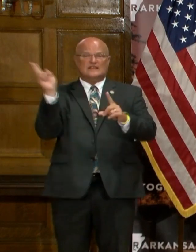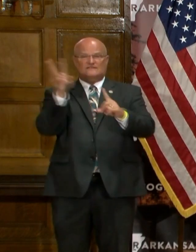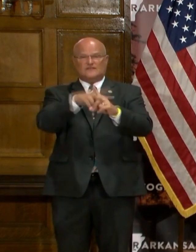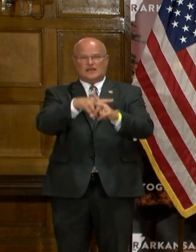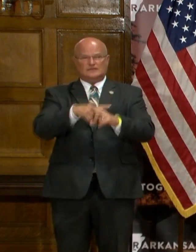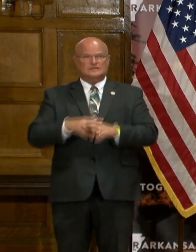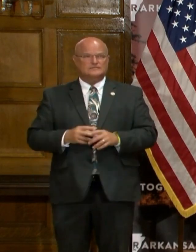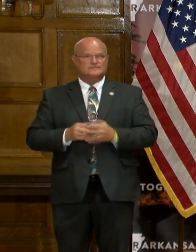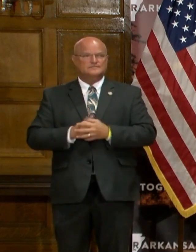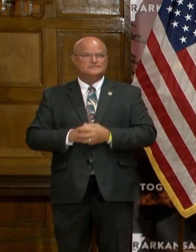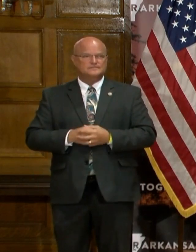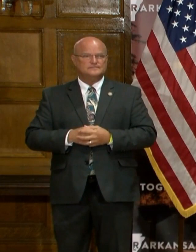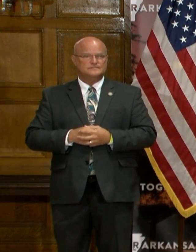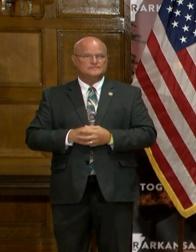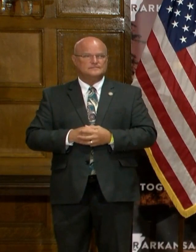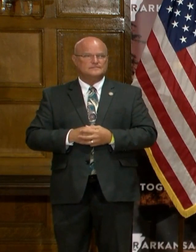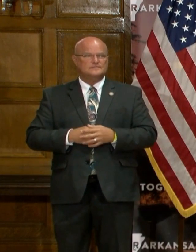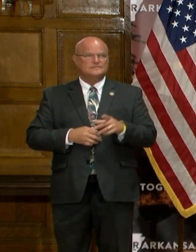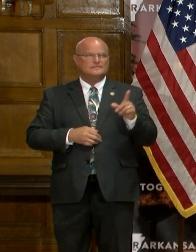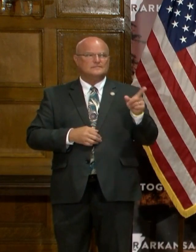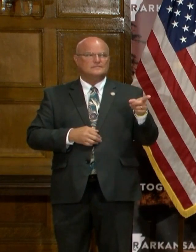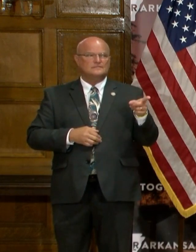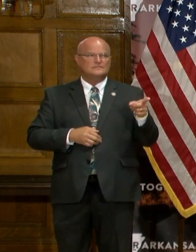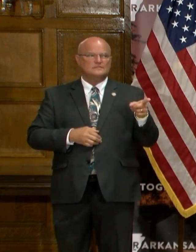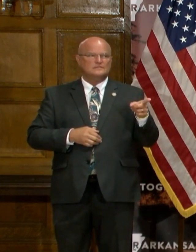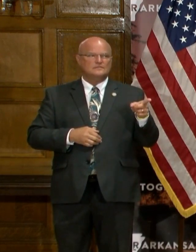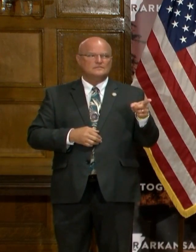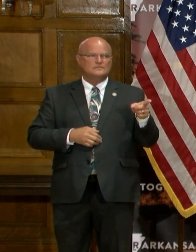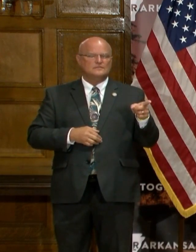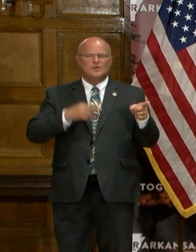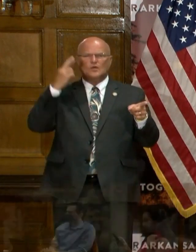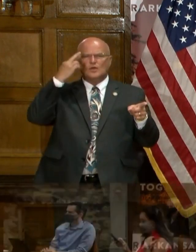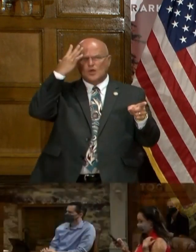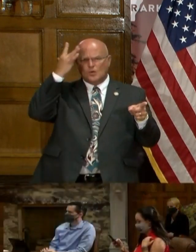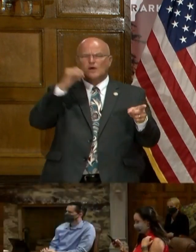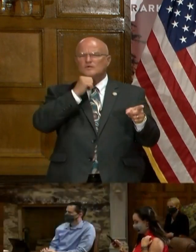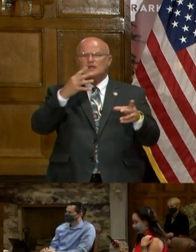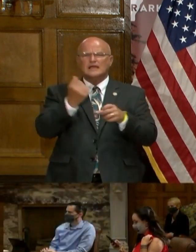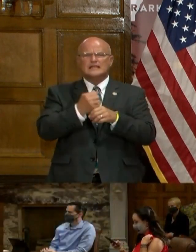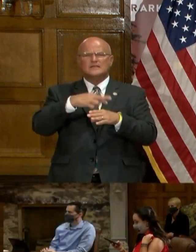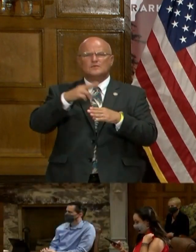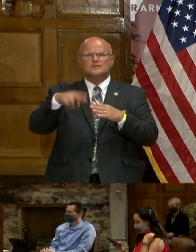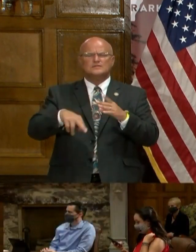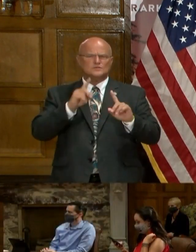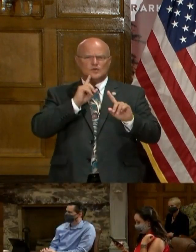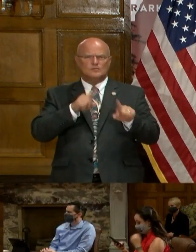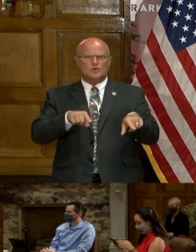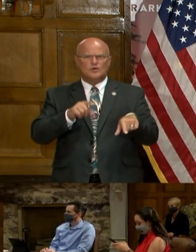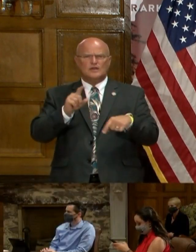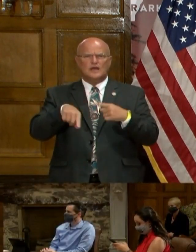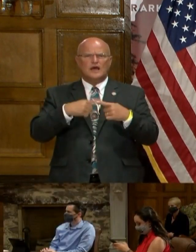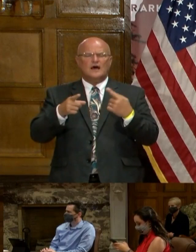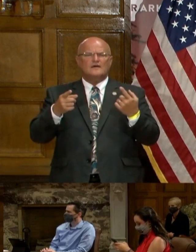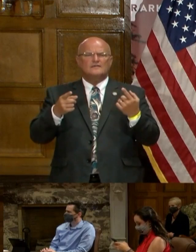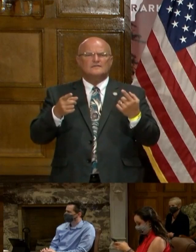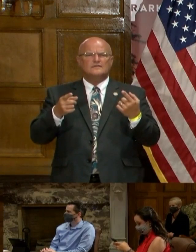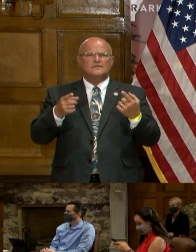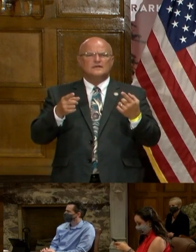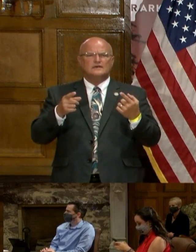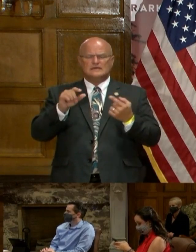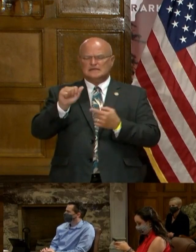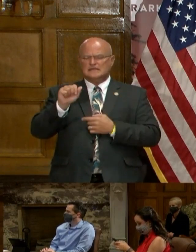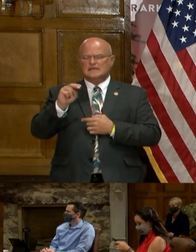What's the reason that we're not getting the results reported of the antigen